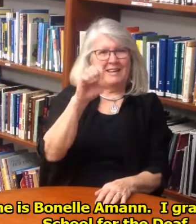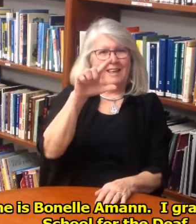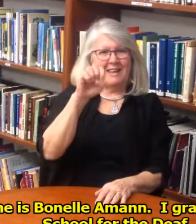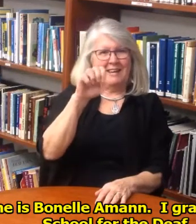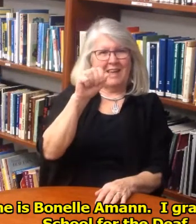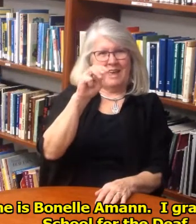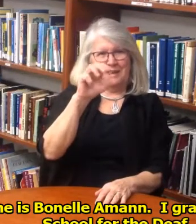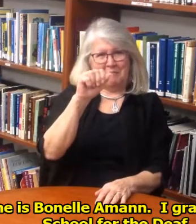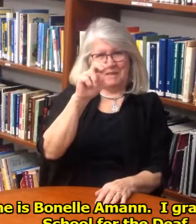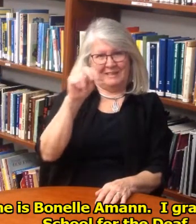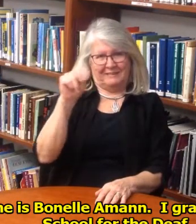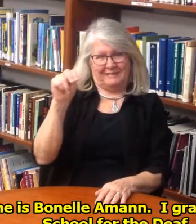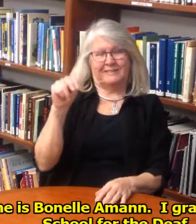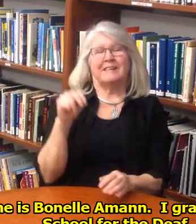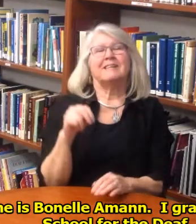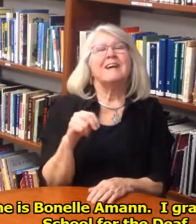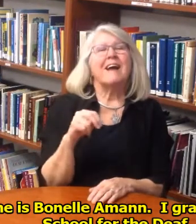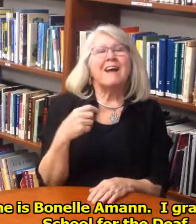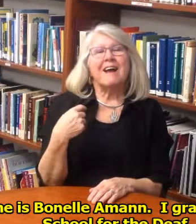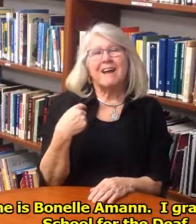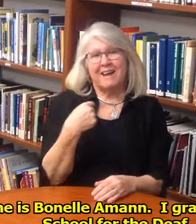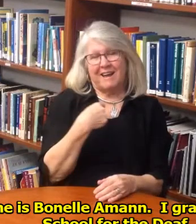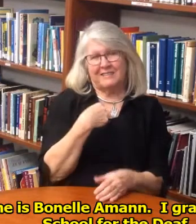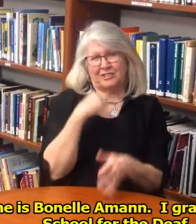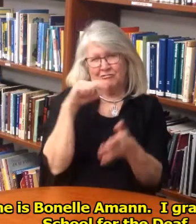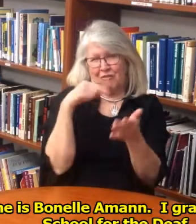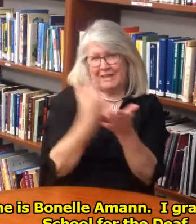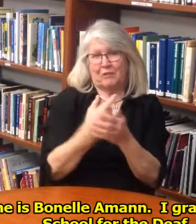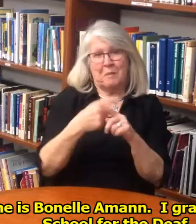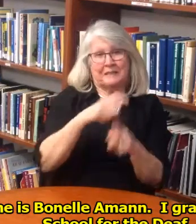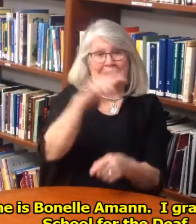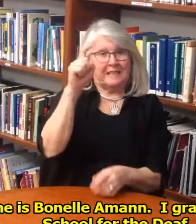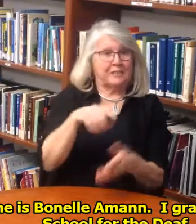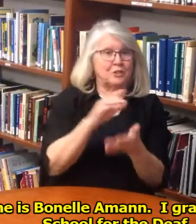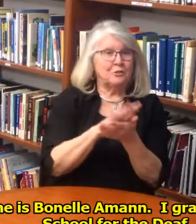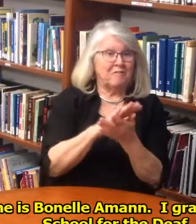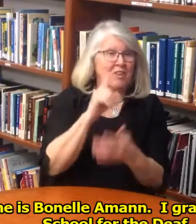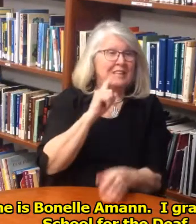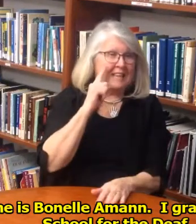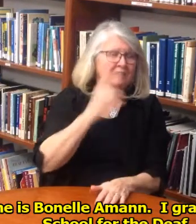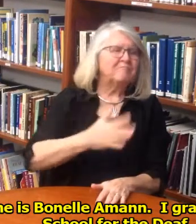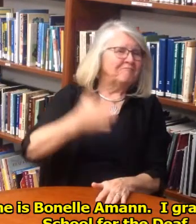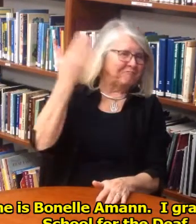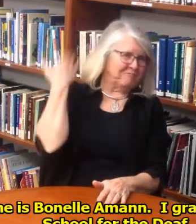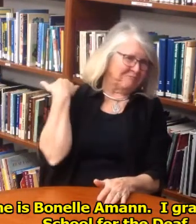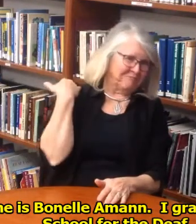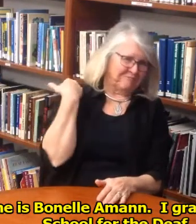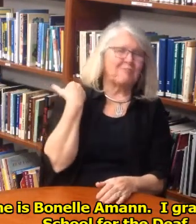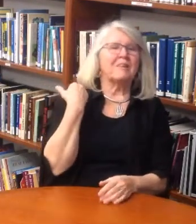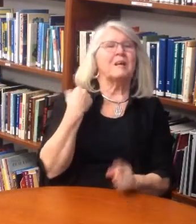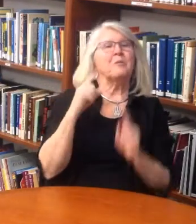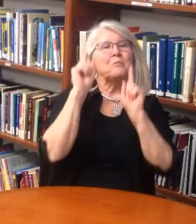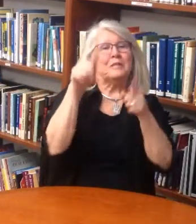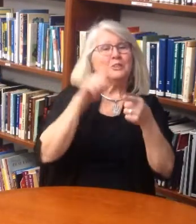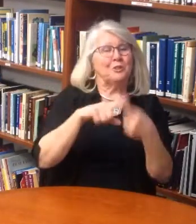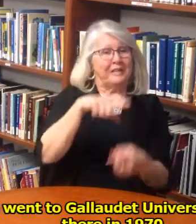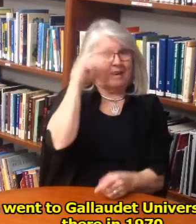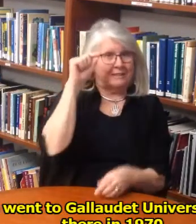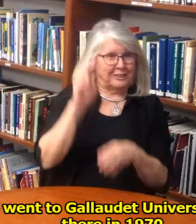my name is Bonelle Amann. I graduated from Texas School for the Deaf and